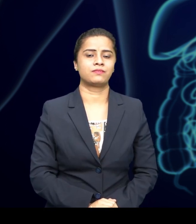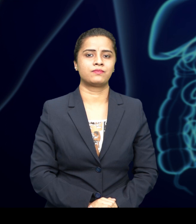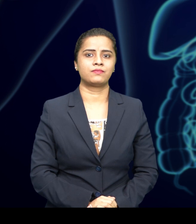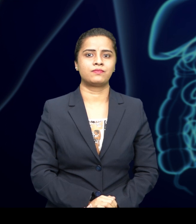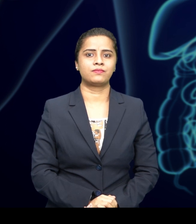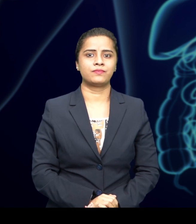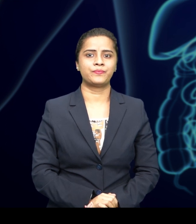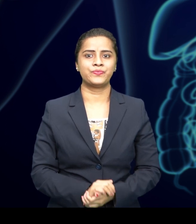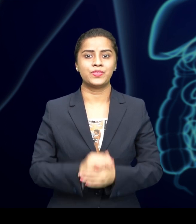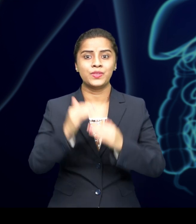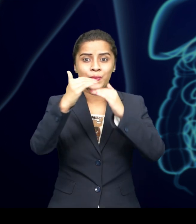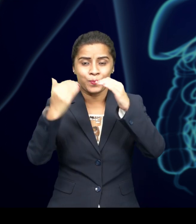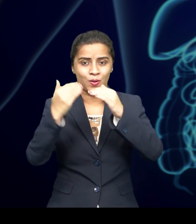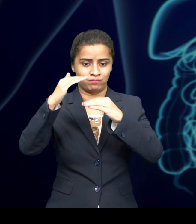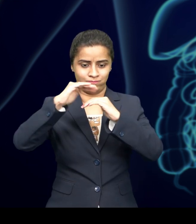brainstem,